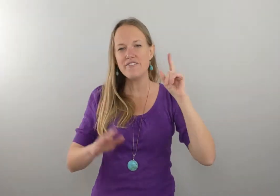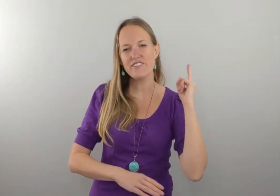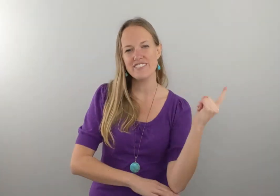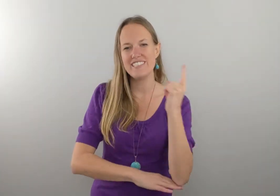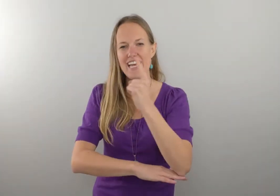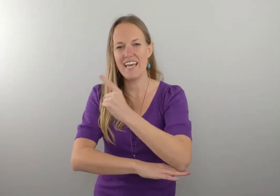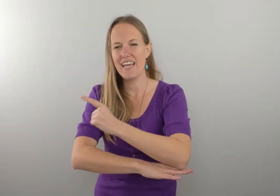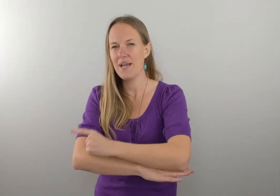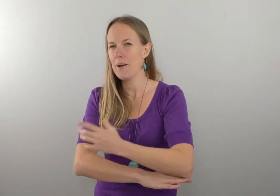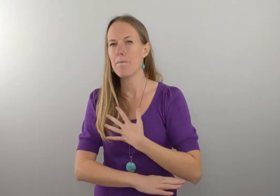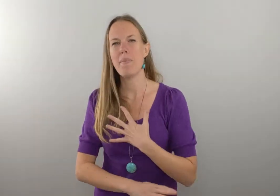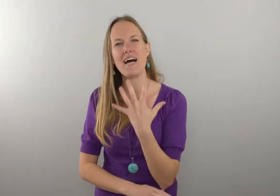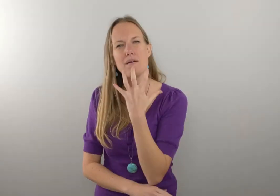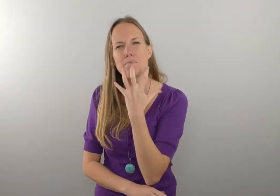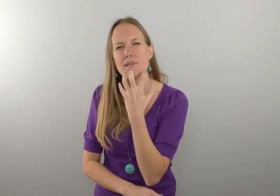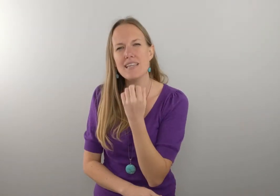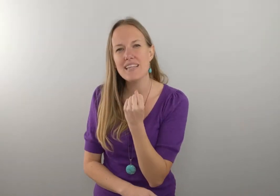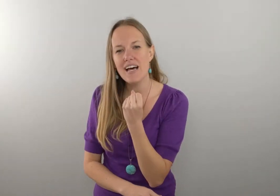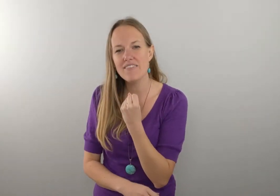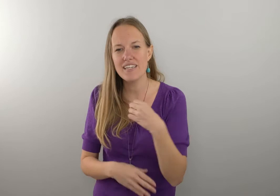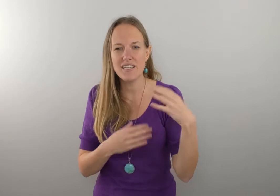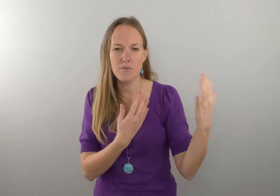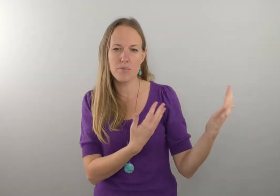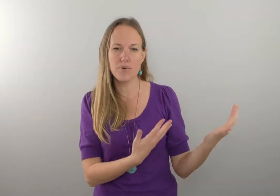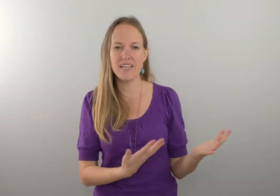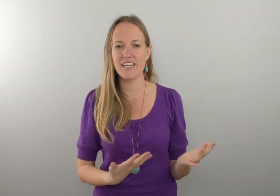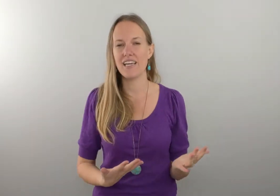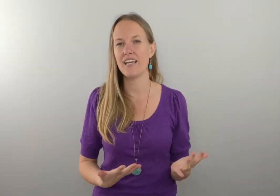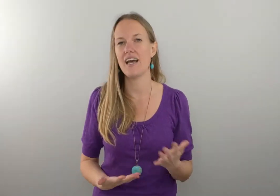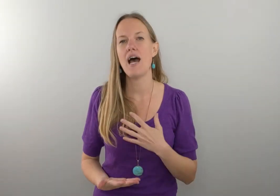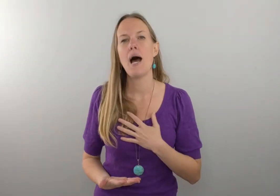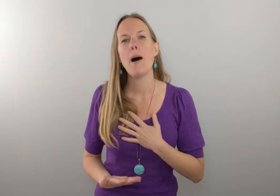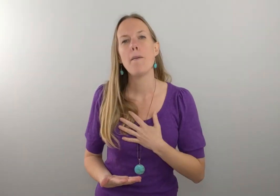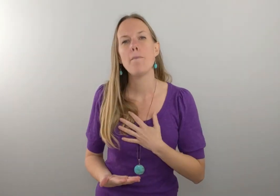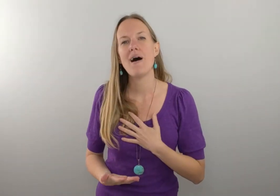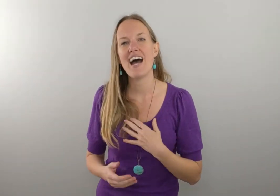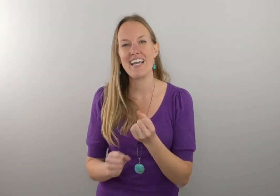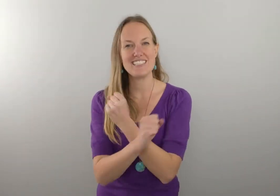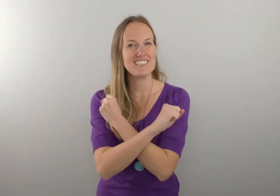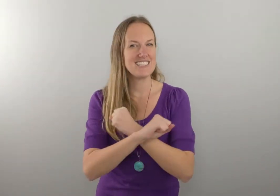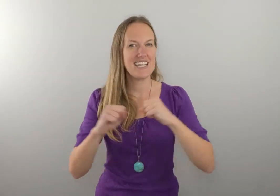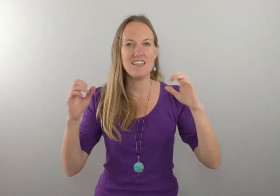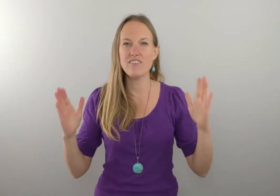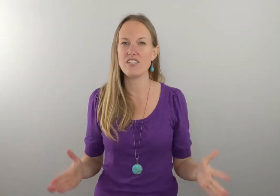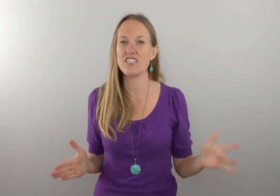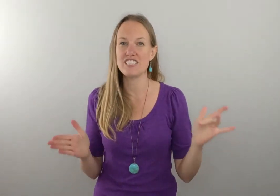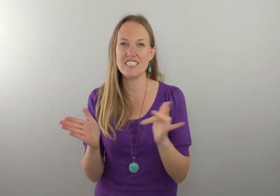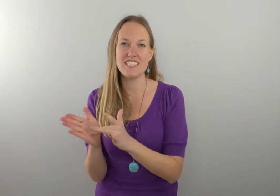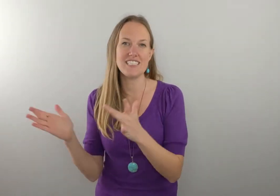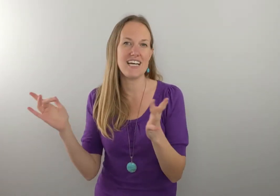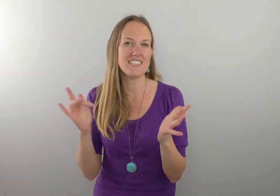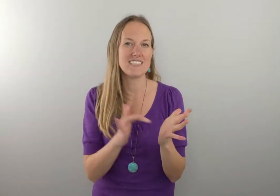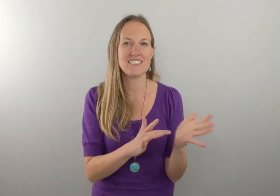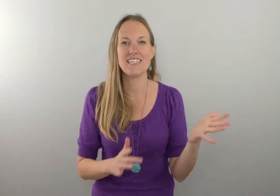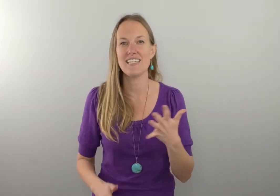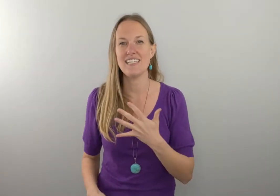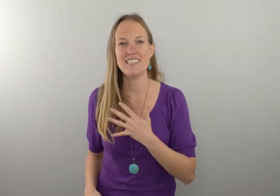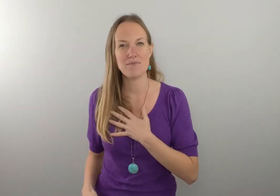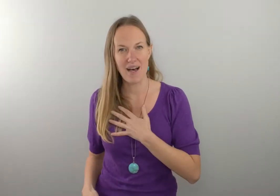Wonderful day, my beloved bringing. My Savior, Jesus, is